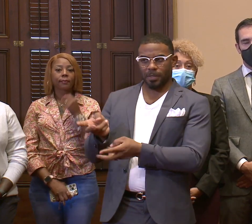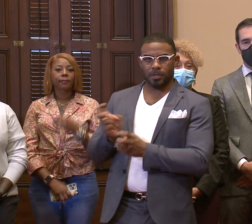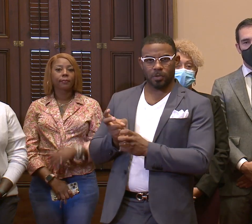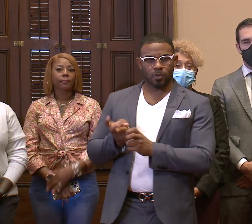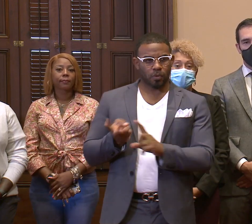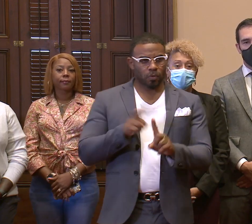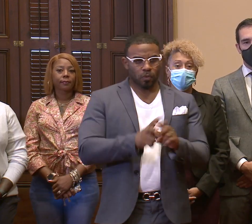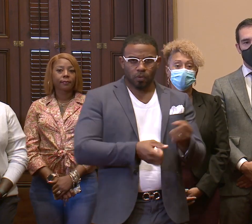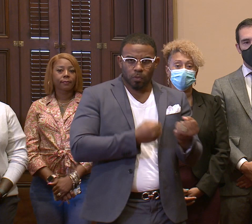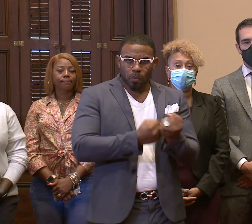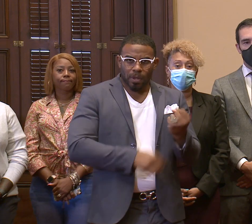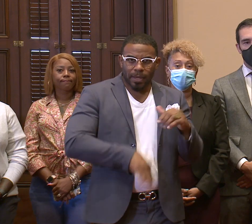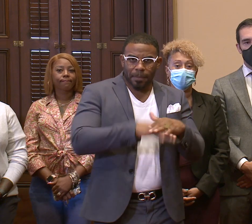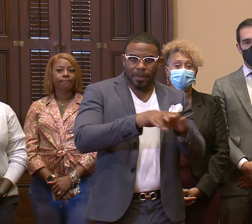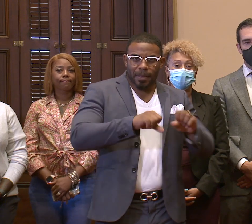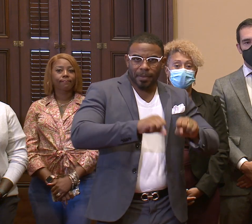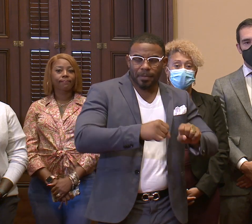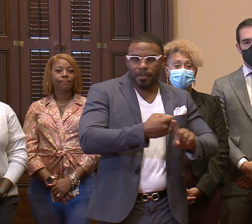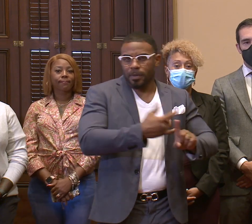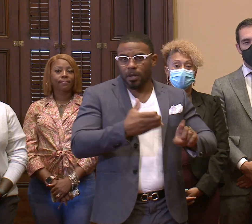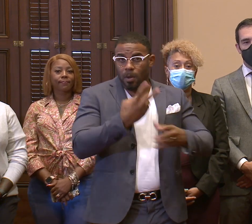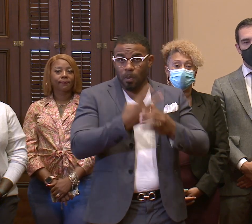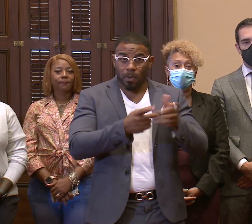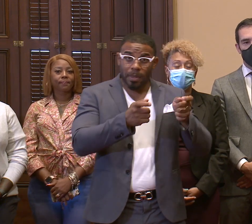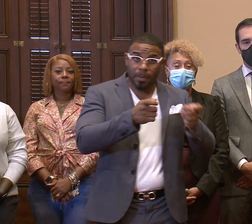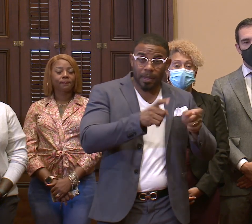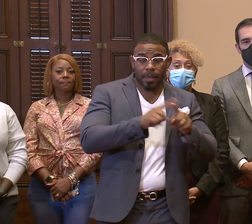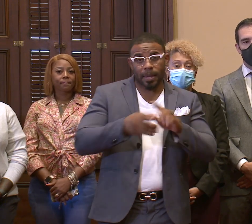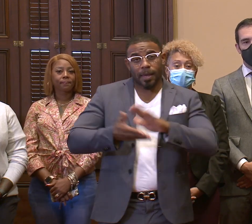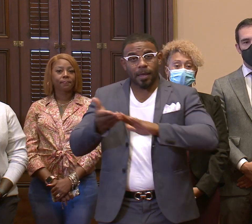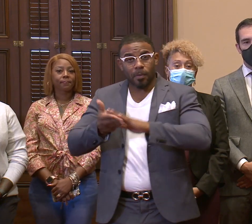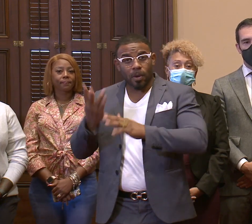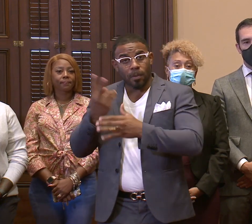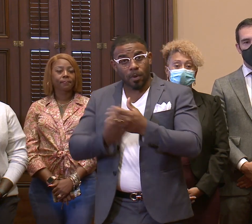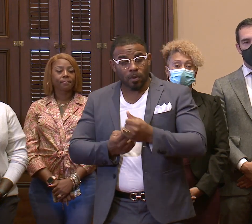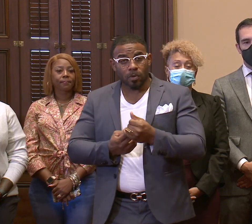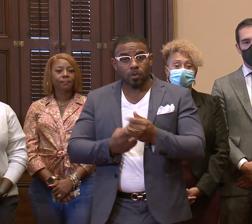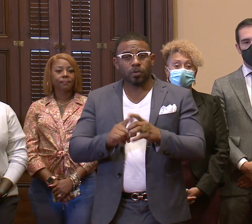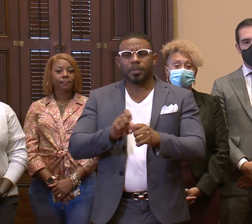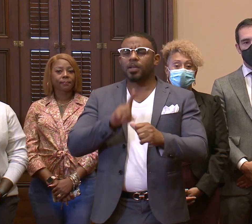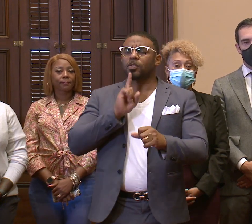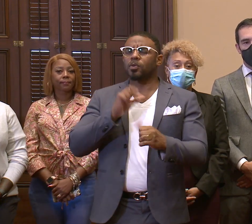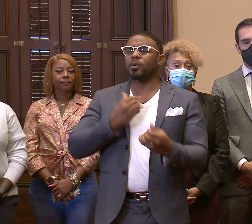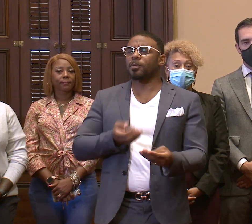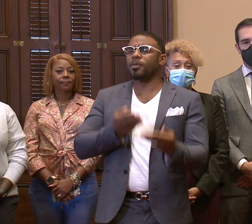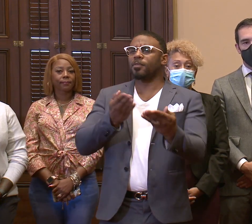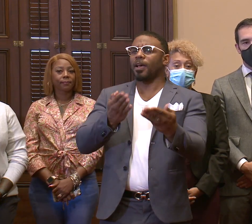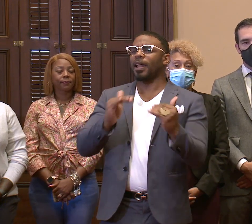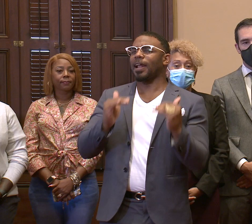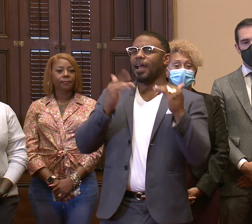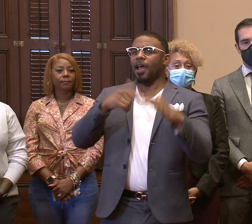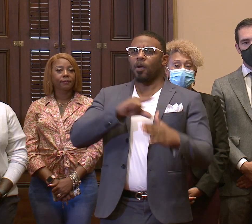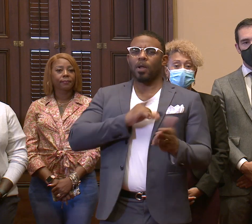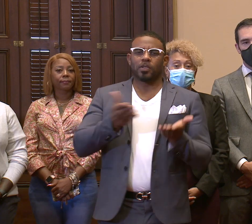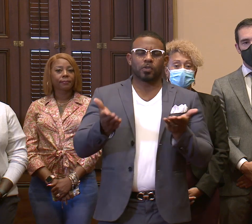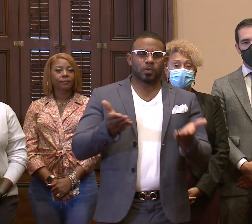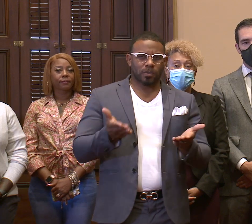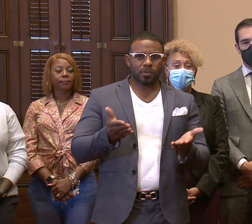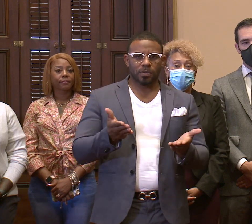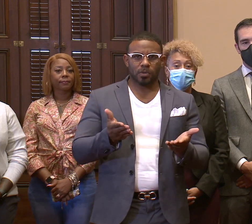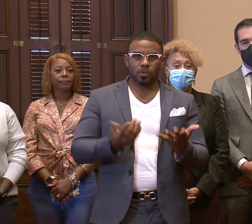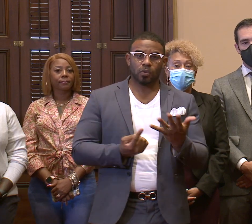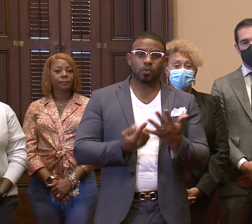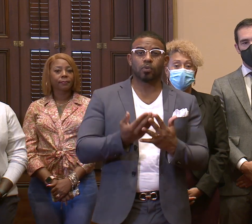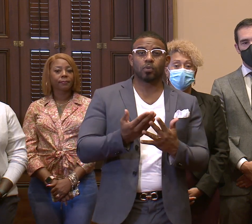support capacity building in both administration and operations to ensure we are providing high quality services